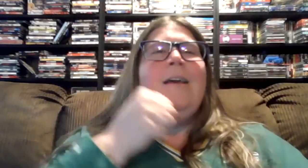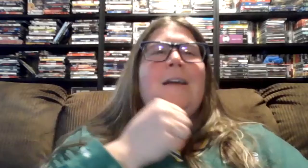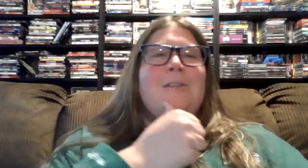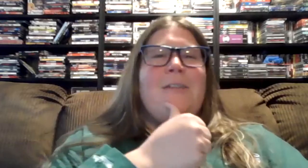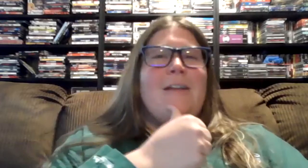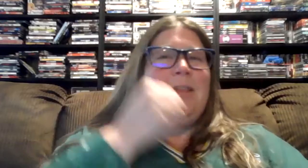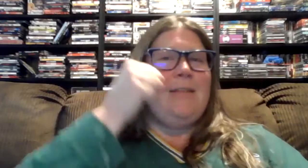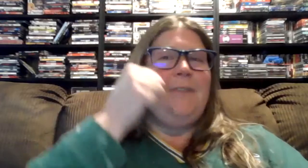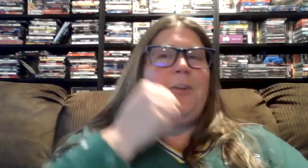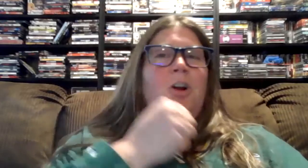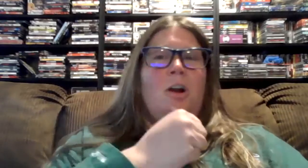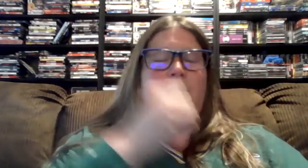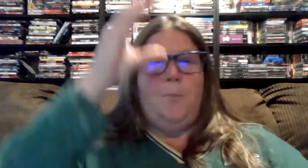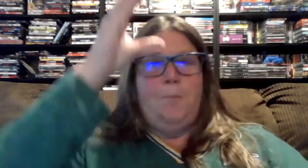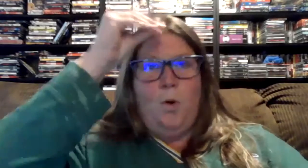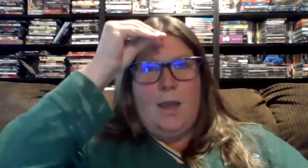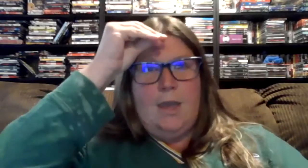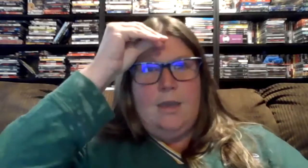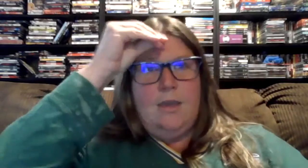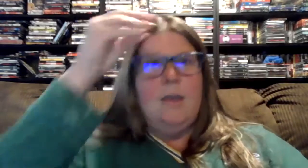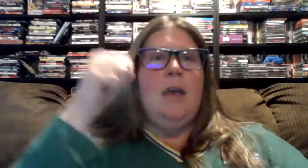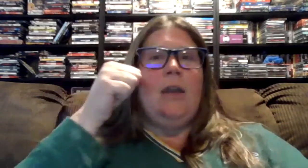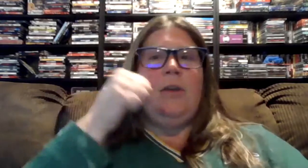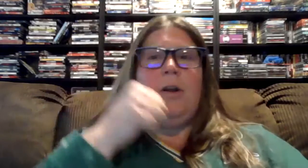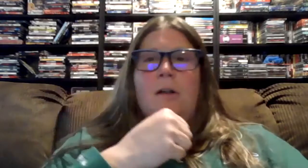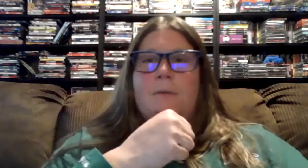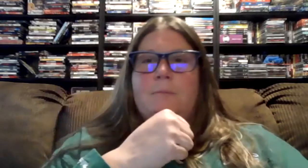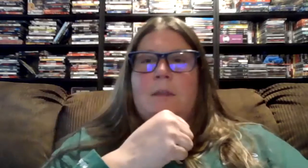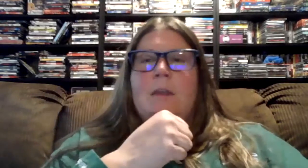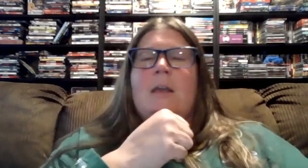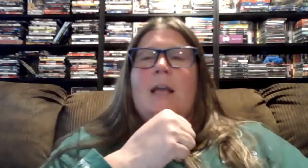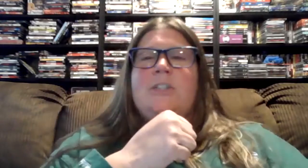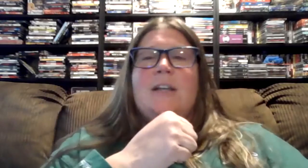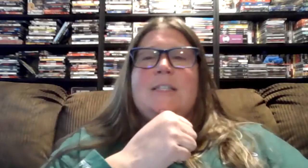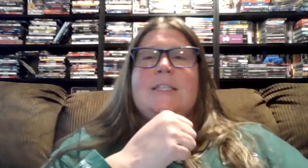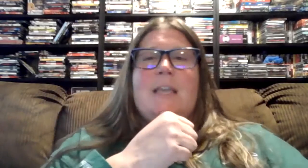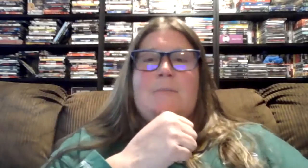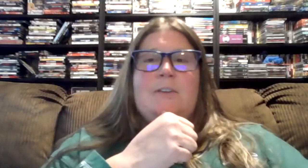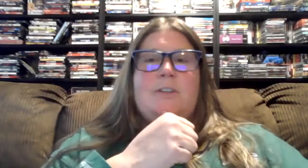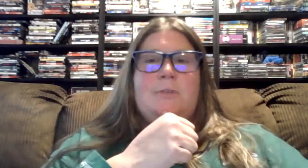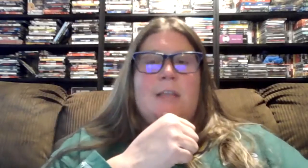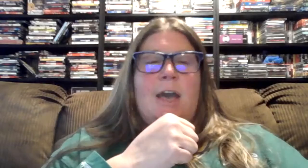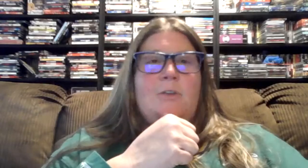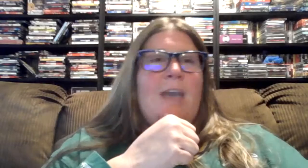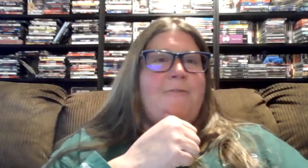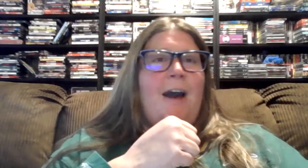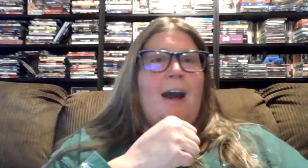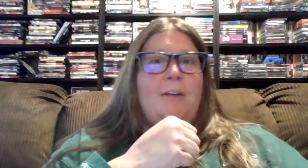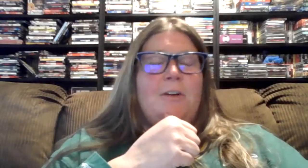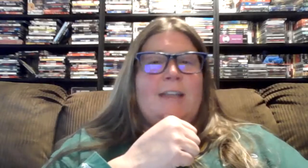And so that's the sign for girl. So boy and girl. And just the same as you're doing that, you have father or